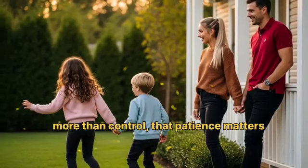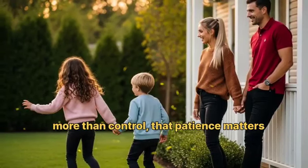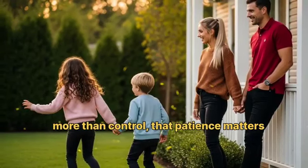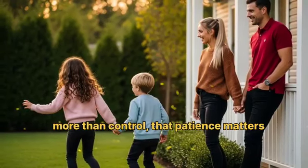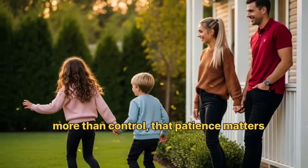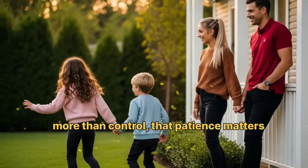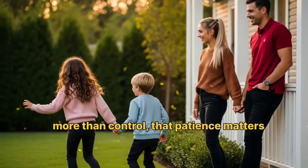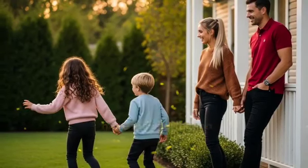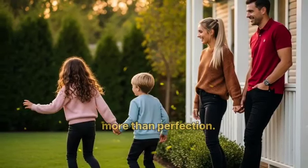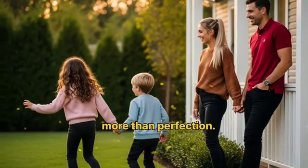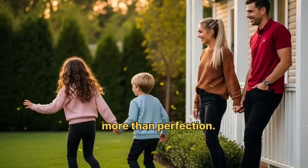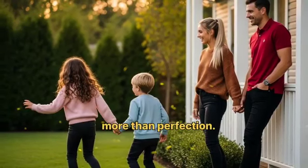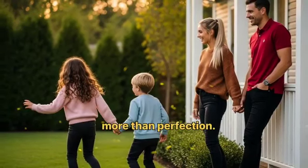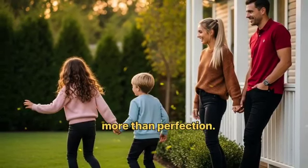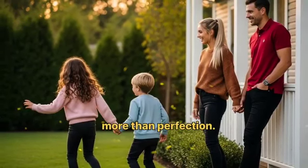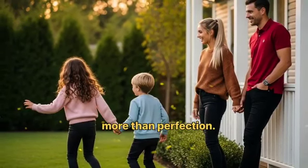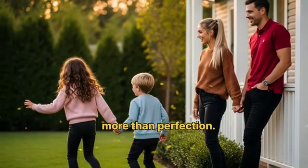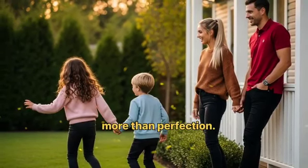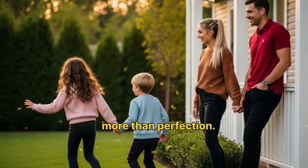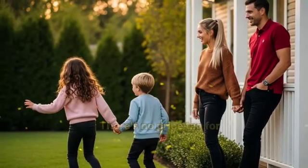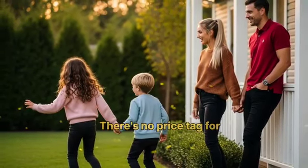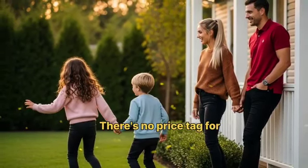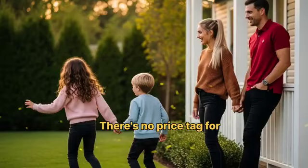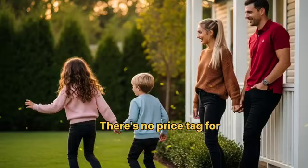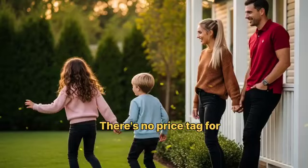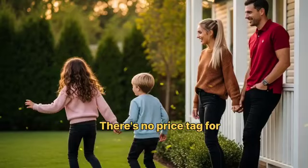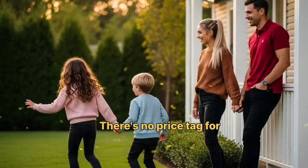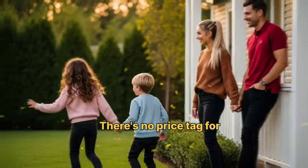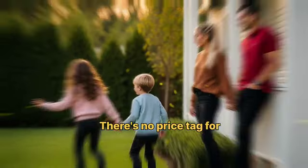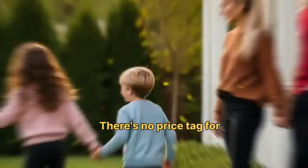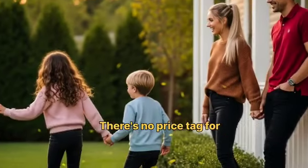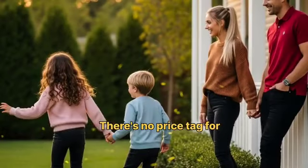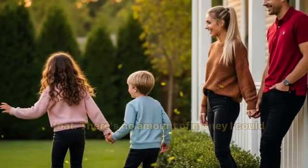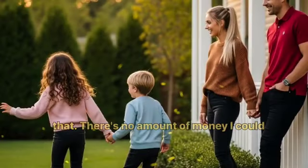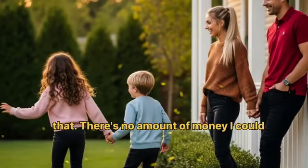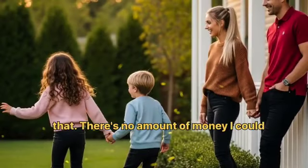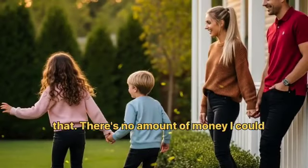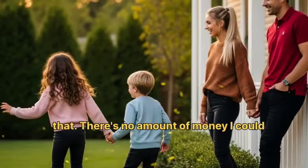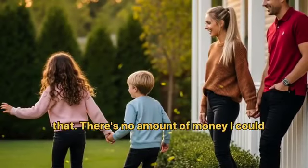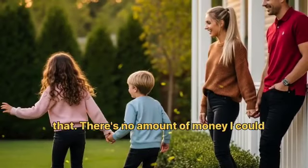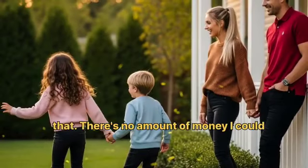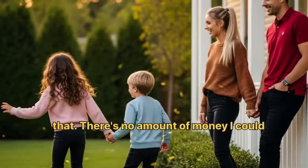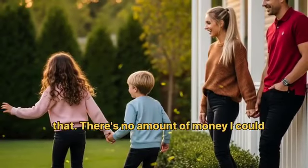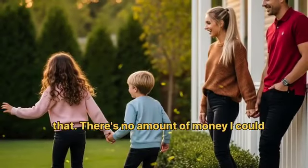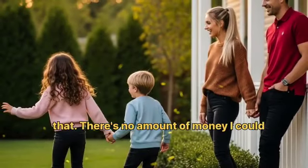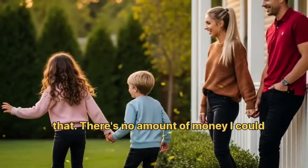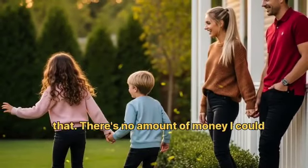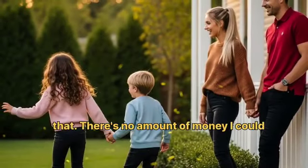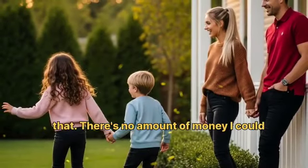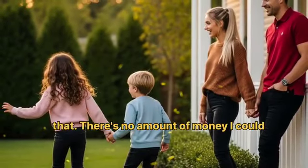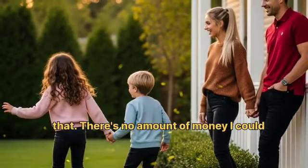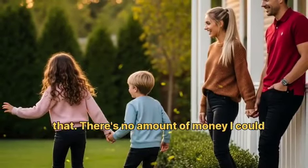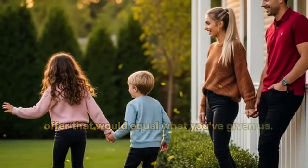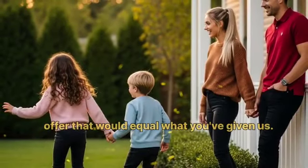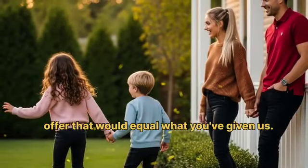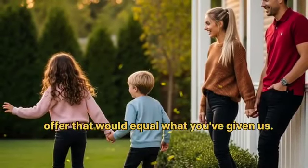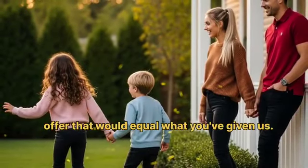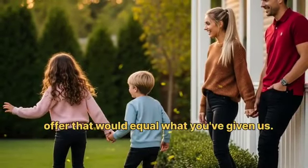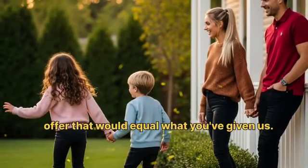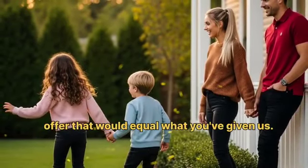patience matters more than perfection. There's no price tag for that. There's no amount of money I could offer that would equal what you've given